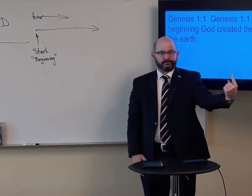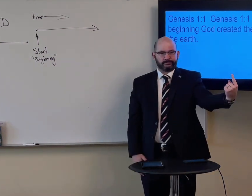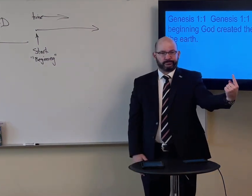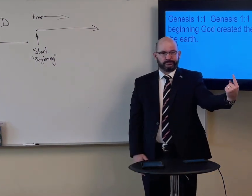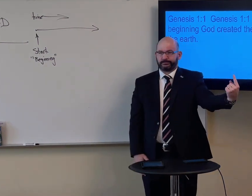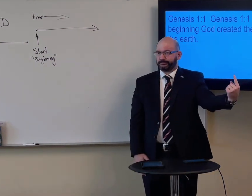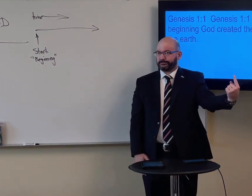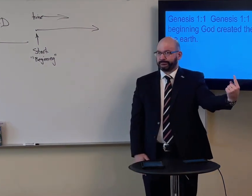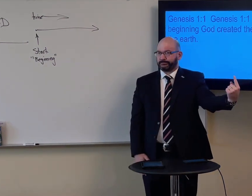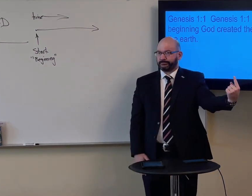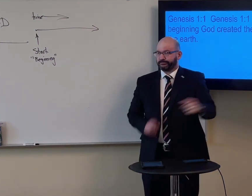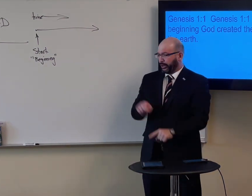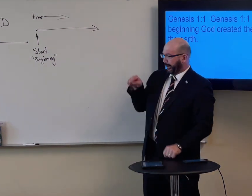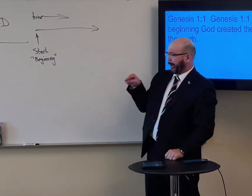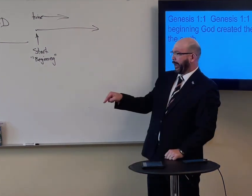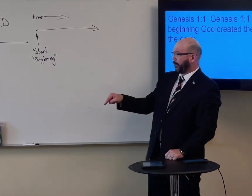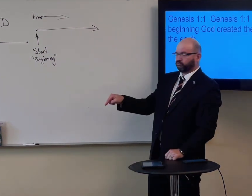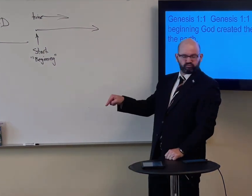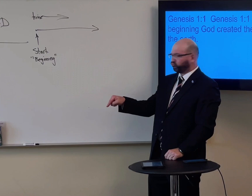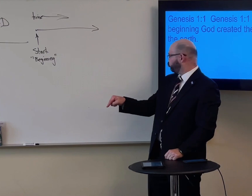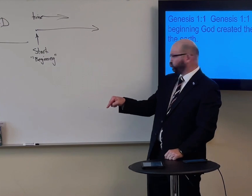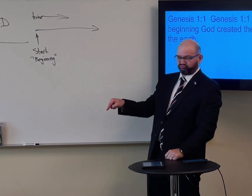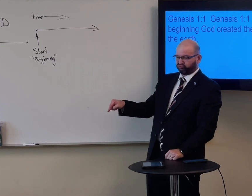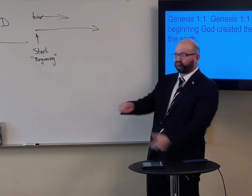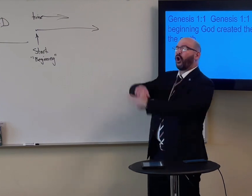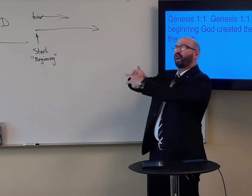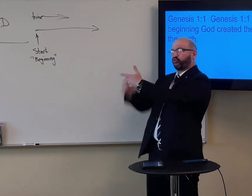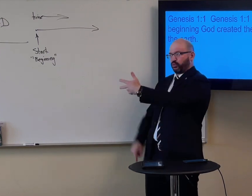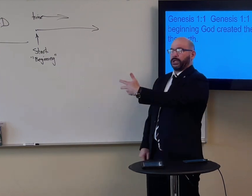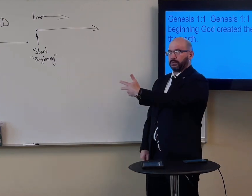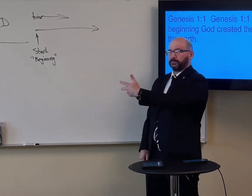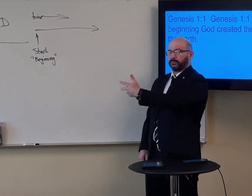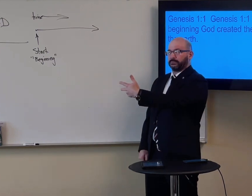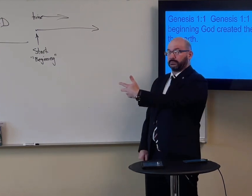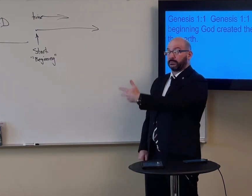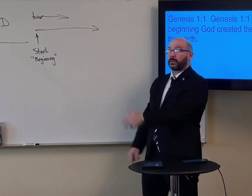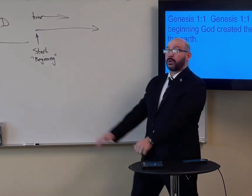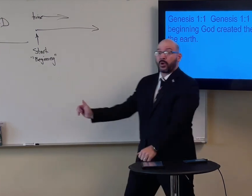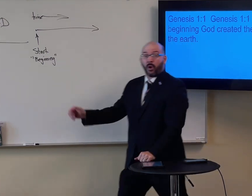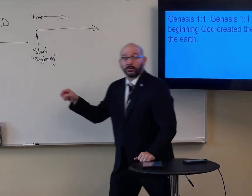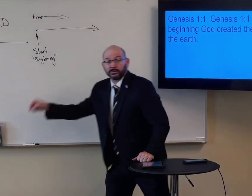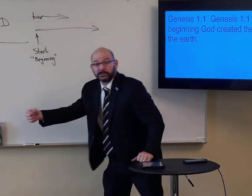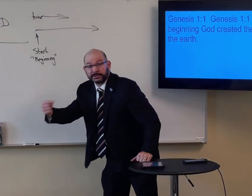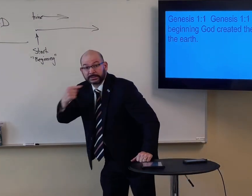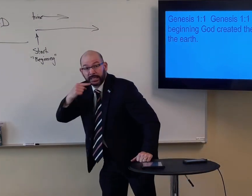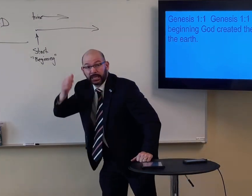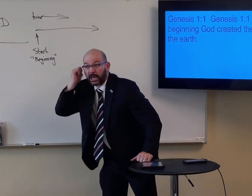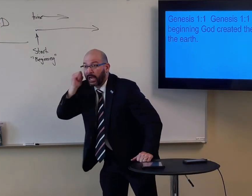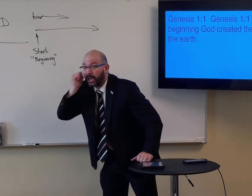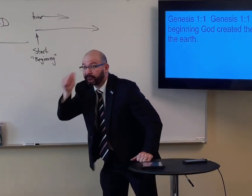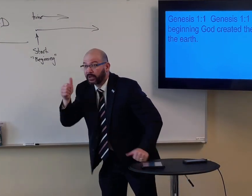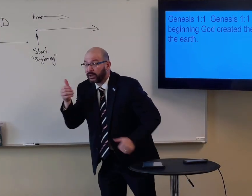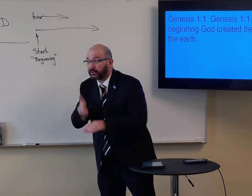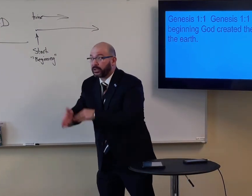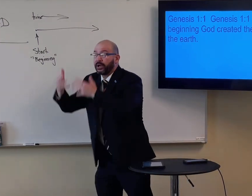biology book. And he, no, he didn't have, he had three. And he said, every day,